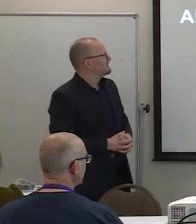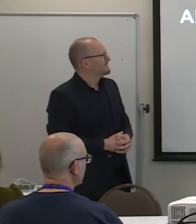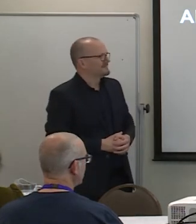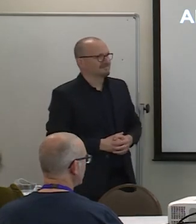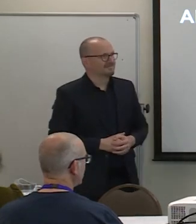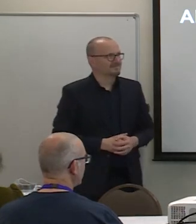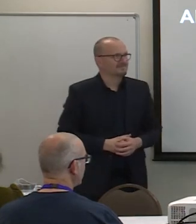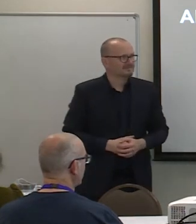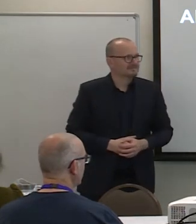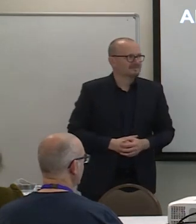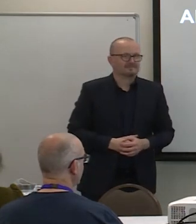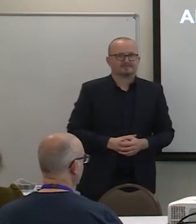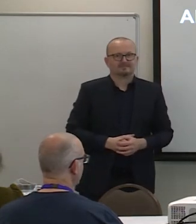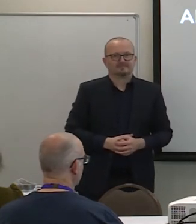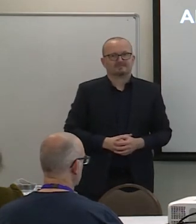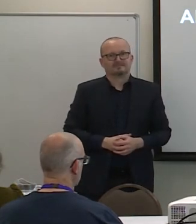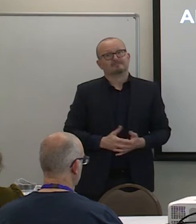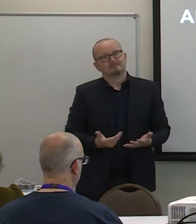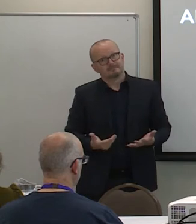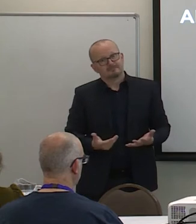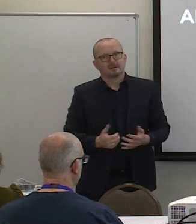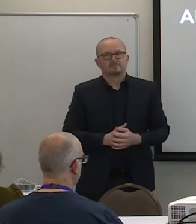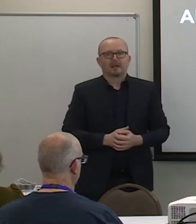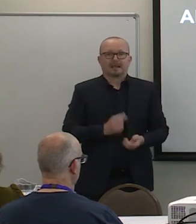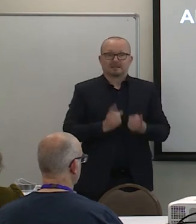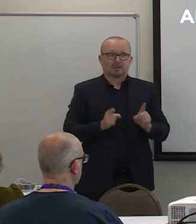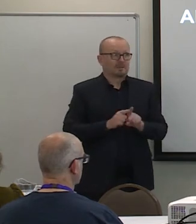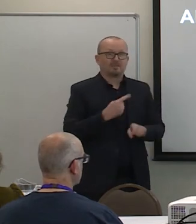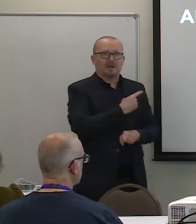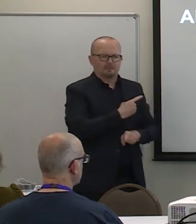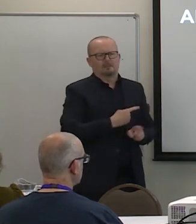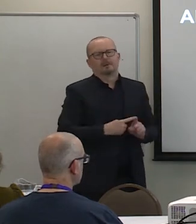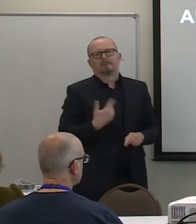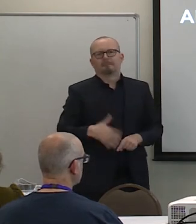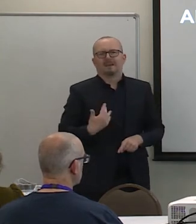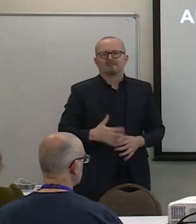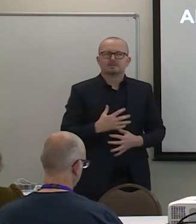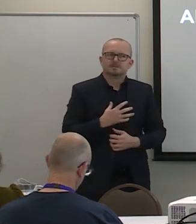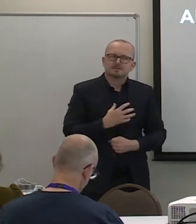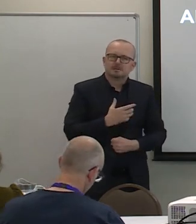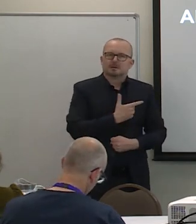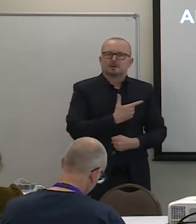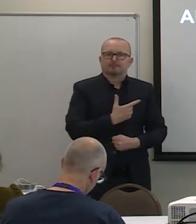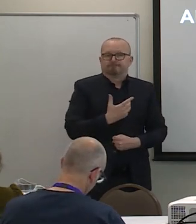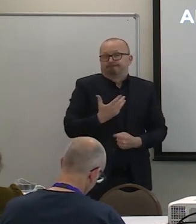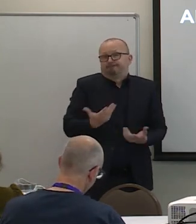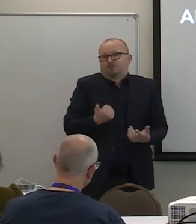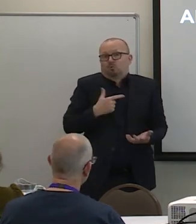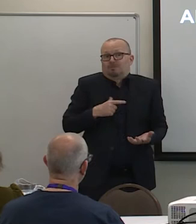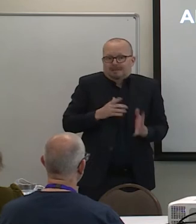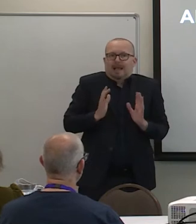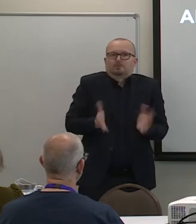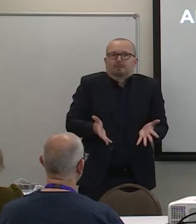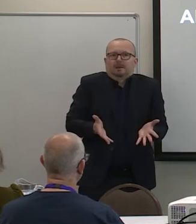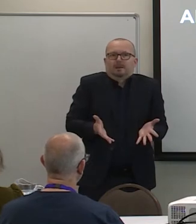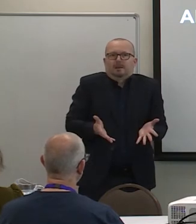All things must end. And sometimes like that, it's painful for a good reason. It has to be. But all